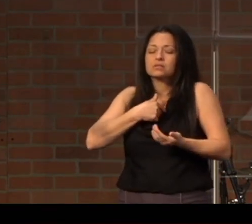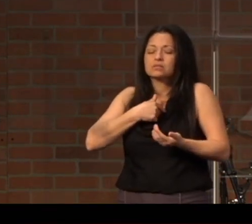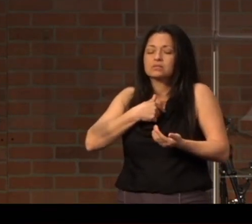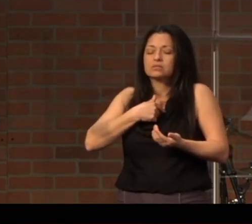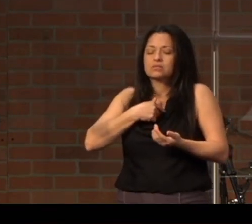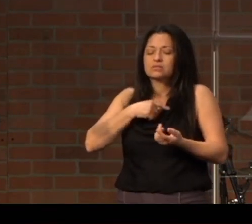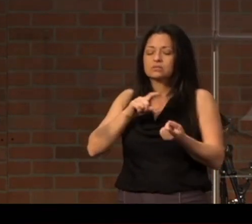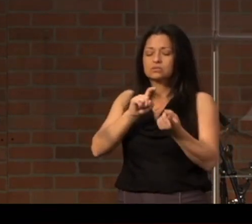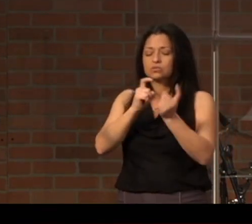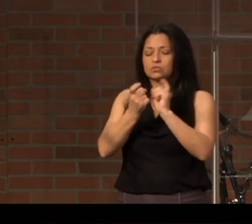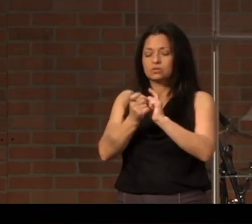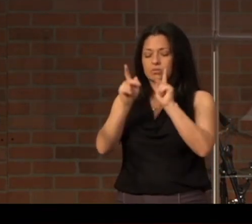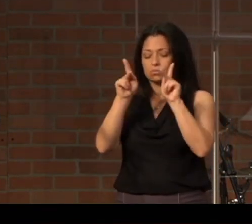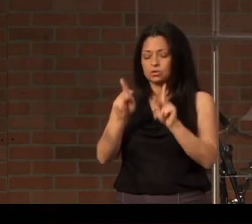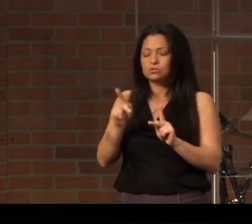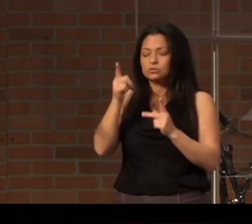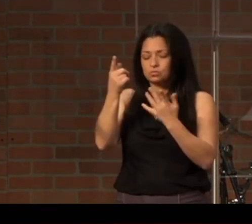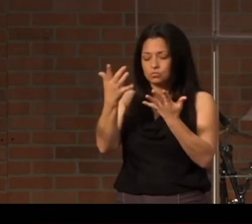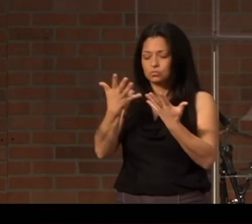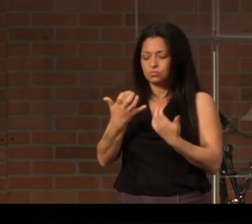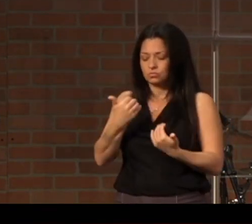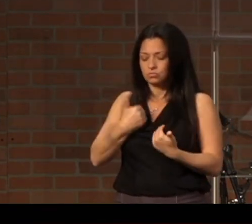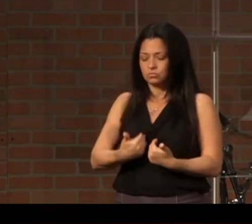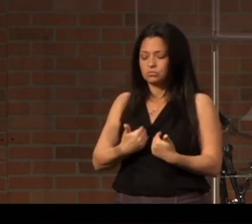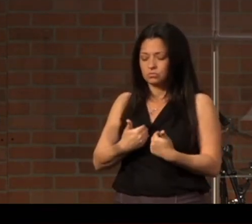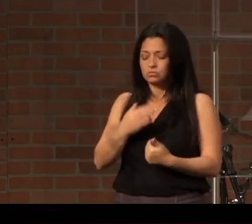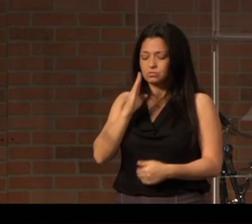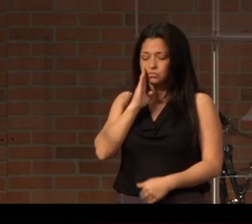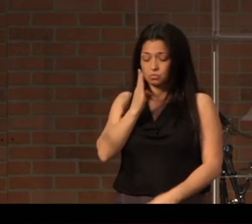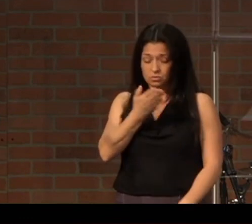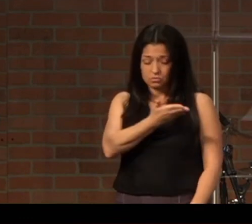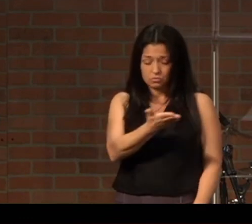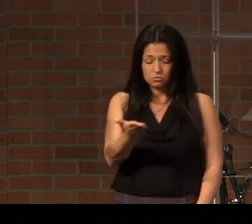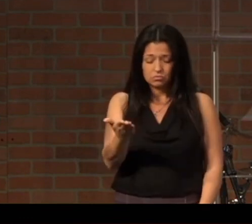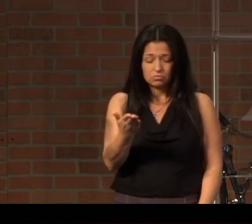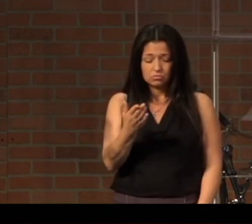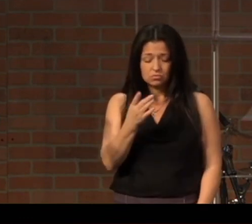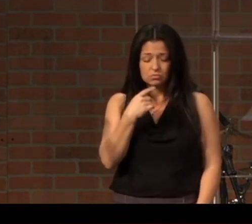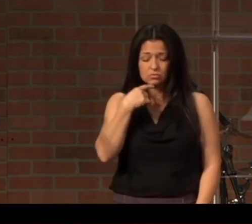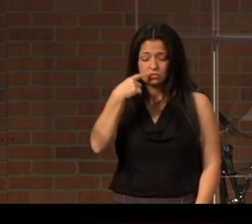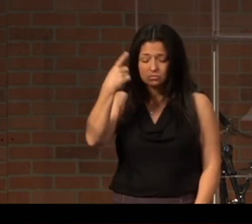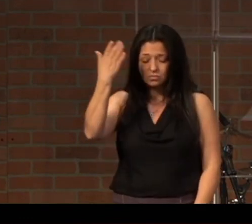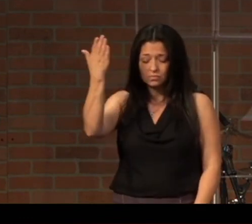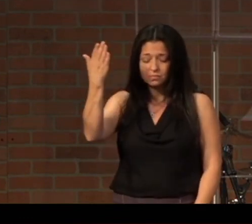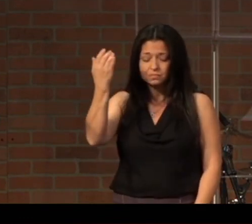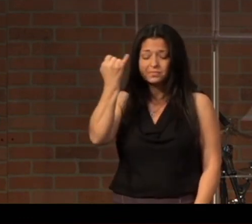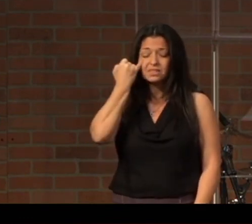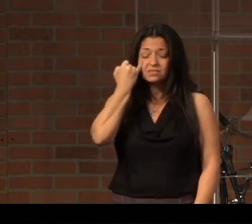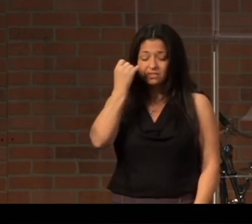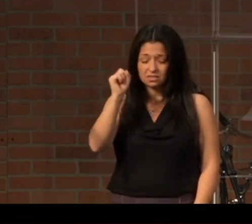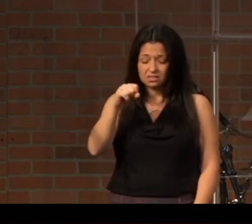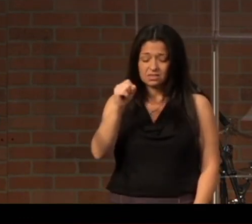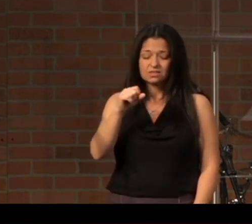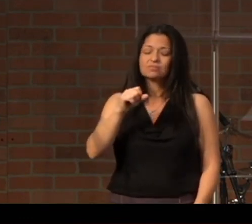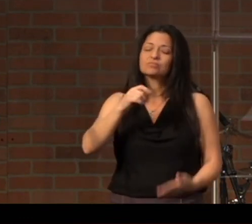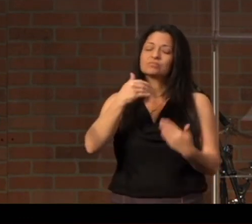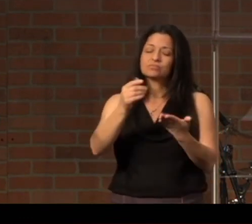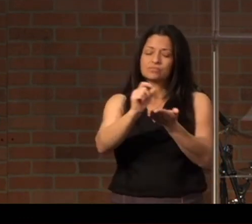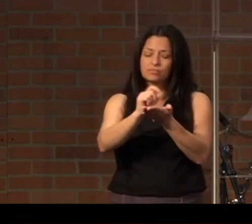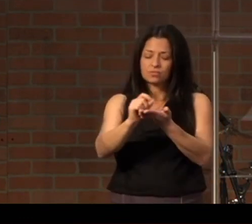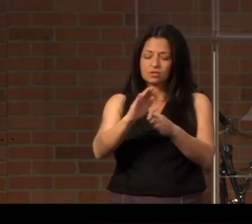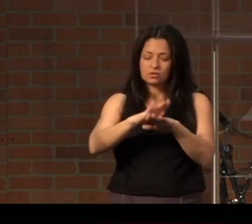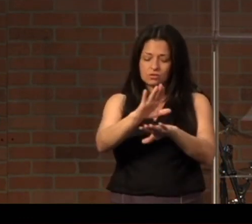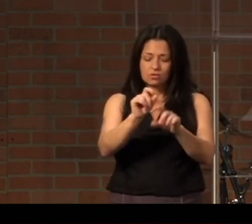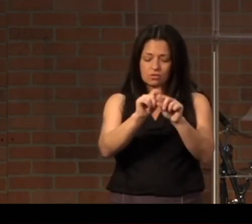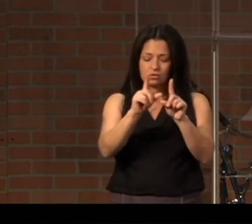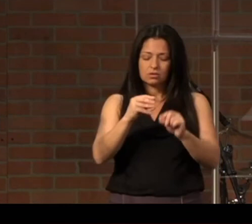Help me become the person you want me to be, won't you? If you have, won't you mark it on your card? We'd love to celebrate with you.